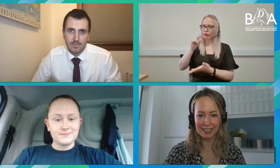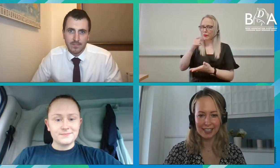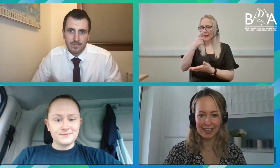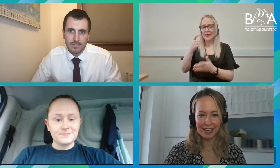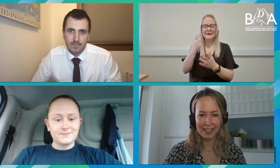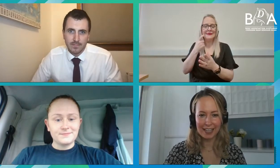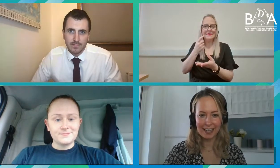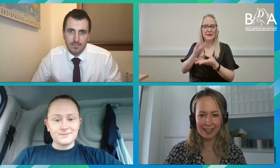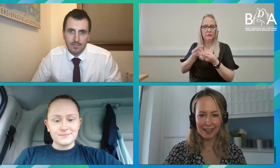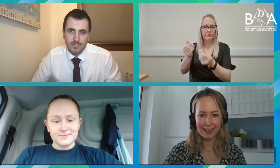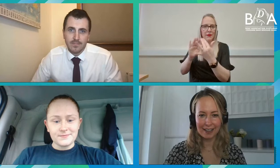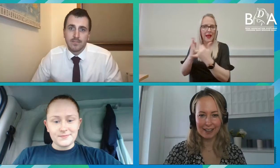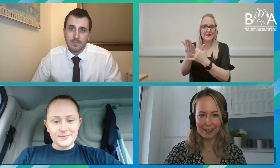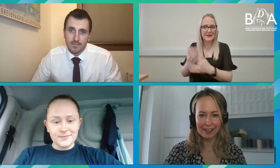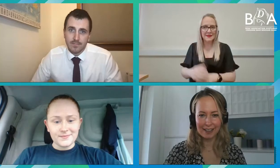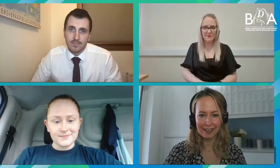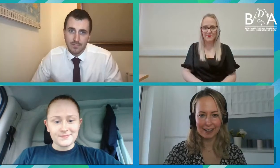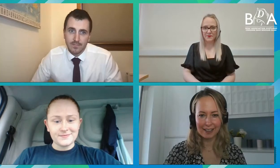Brilliant.